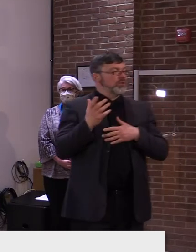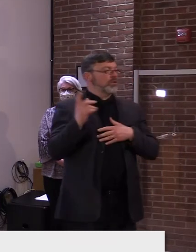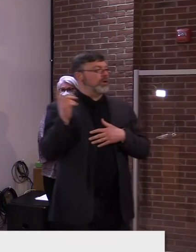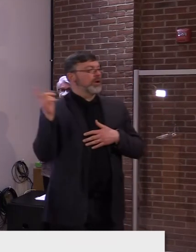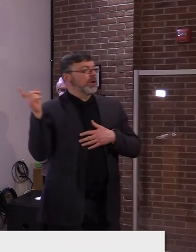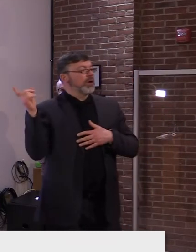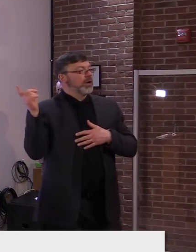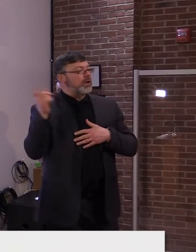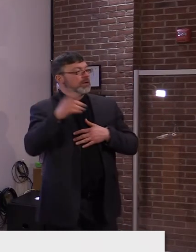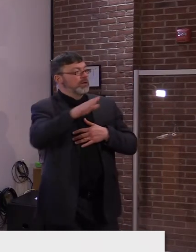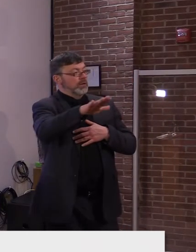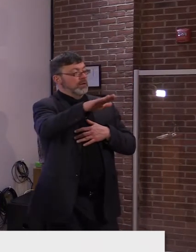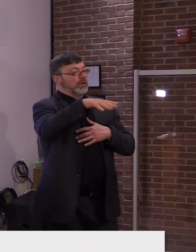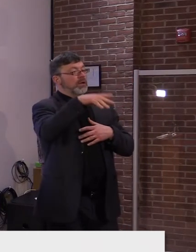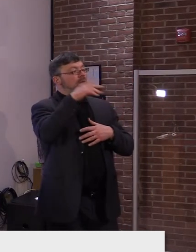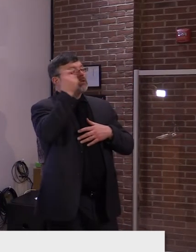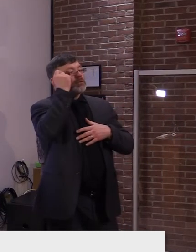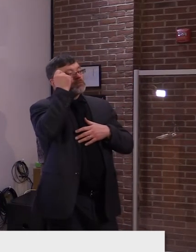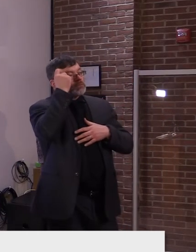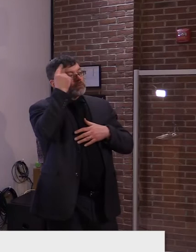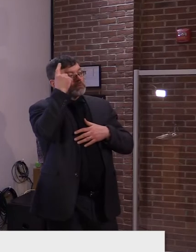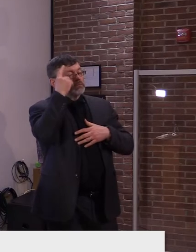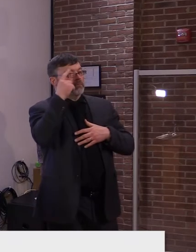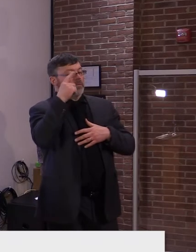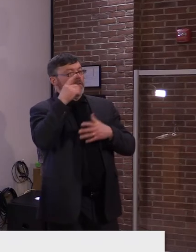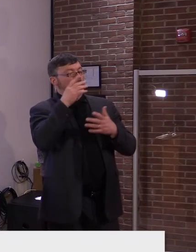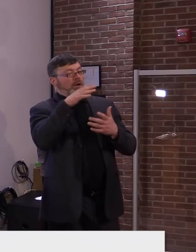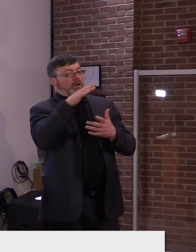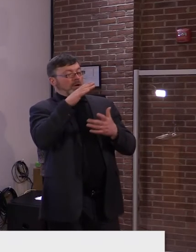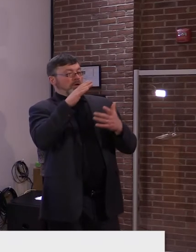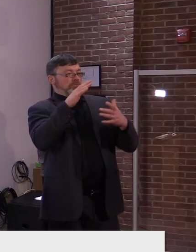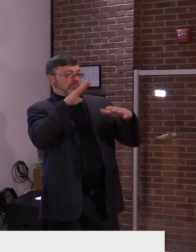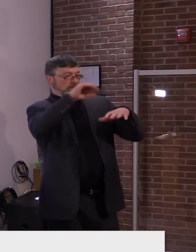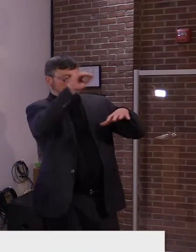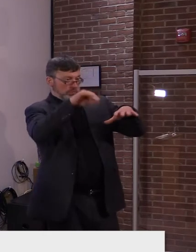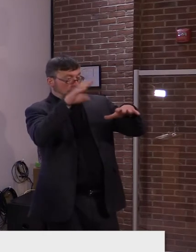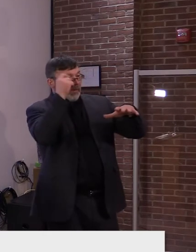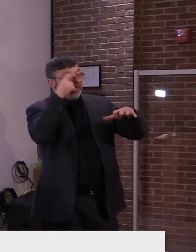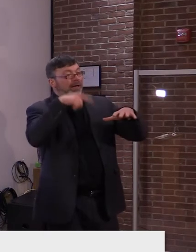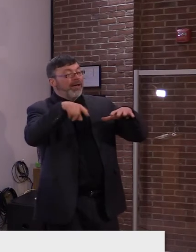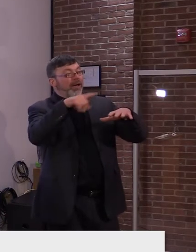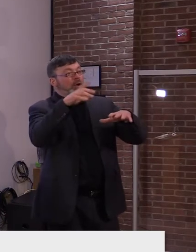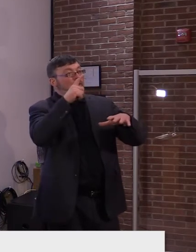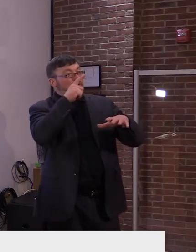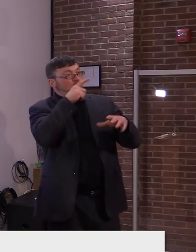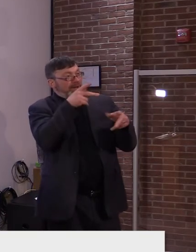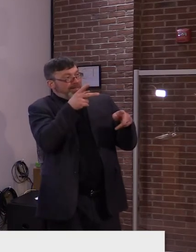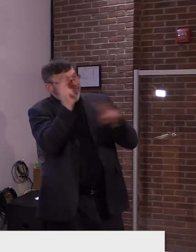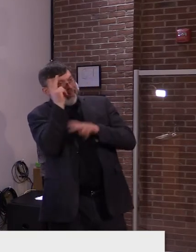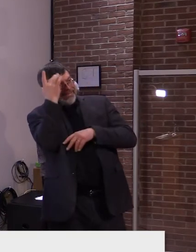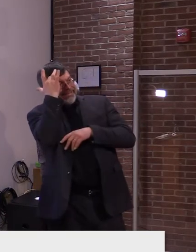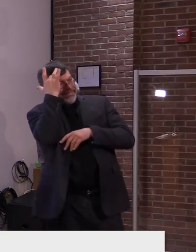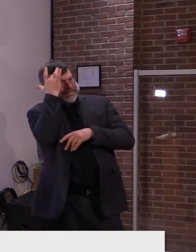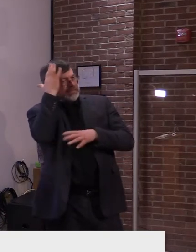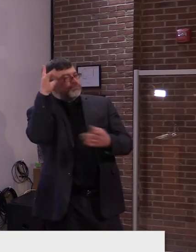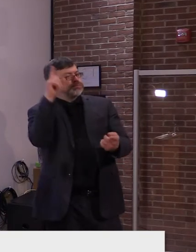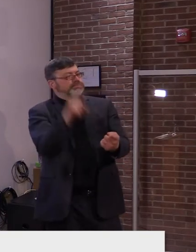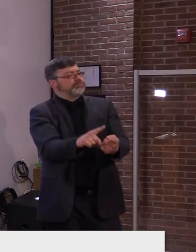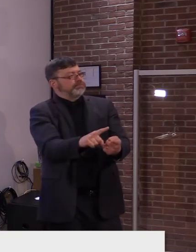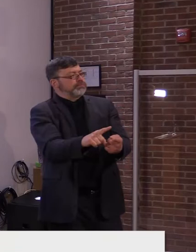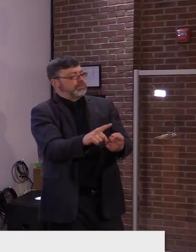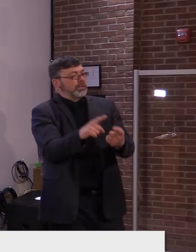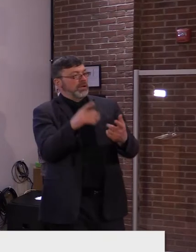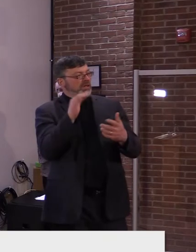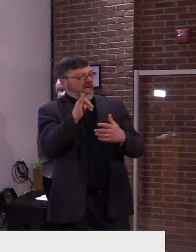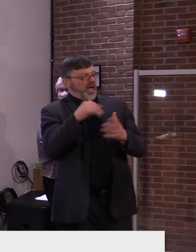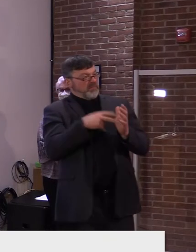fits together. But you're right, even if the population at large hasn't reached 60 or 80% yet, because they haven't